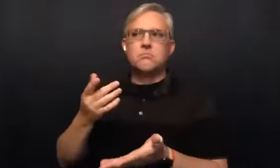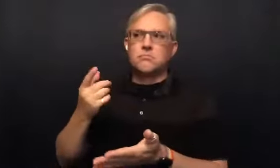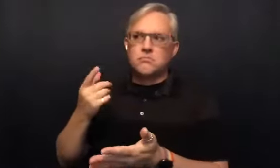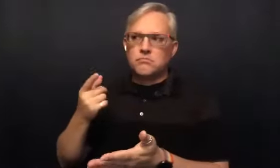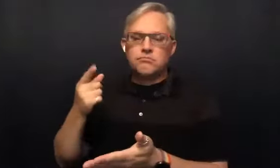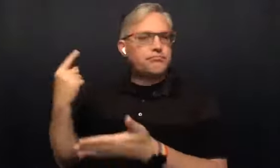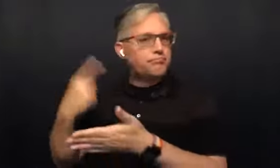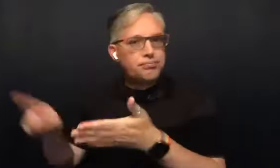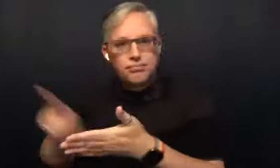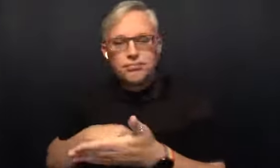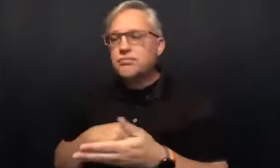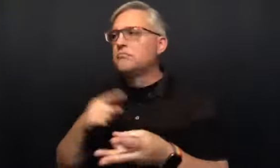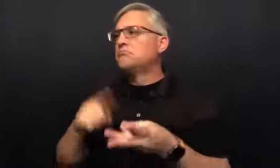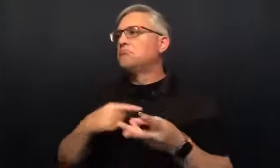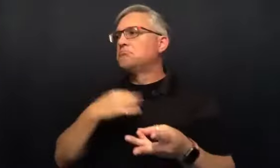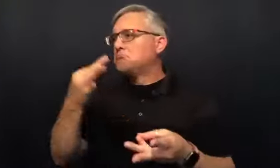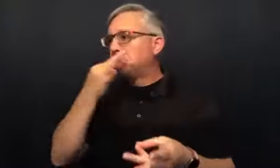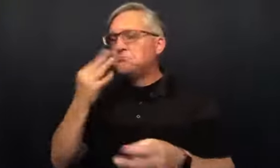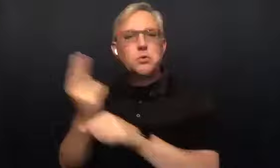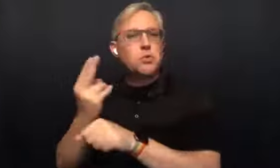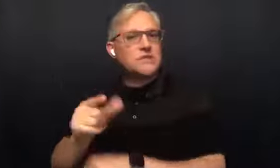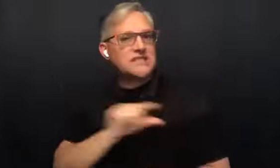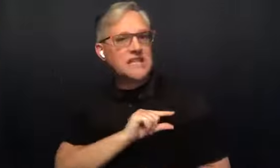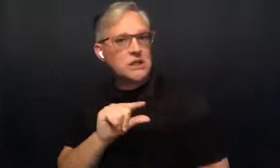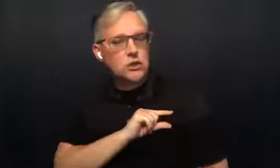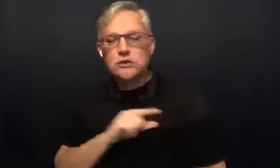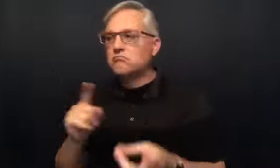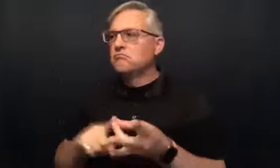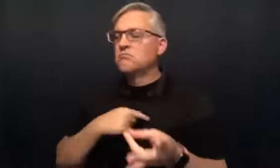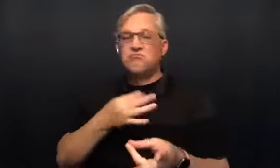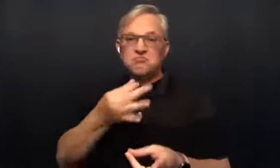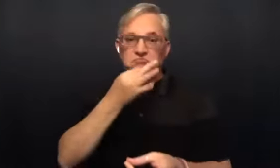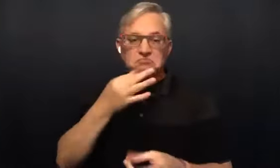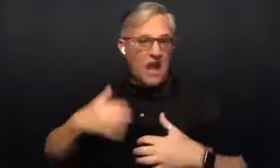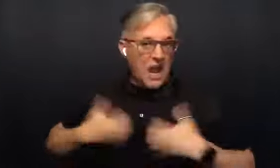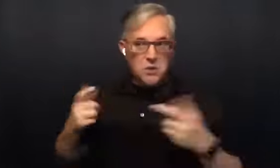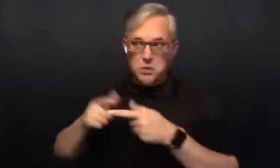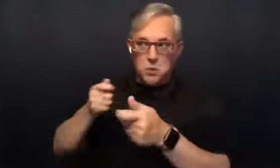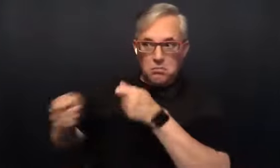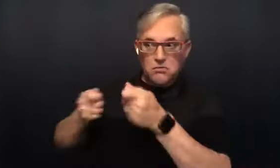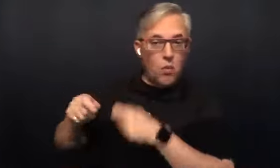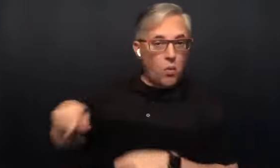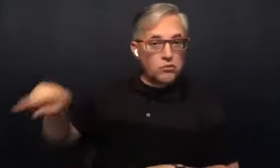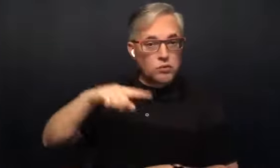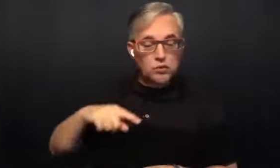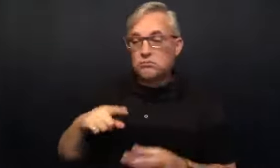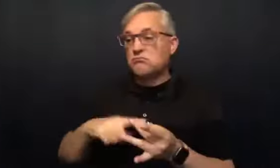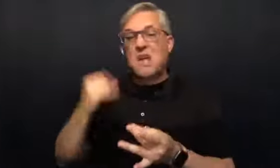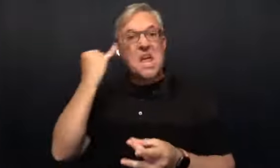you, I know how to use anger as a means to manipulate you, and if all else fails, I'll beat you senseless if you don't do what I